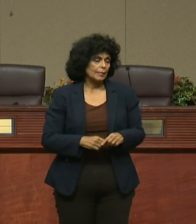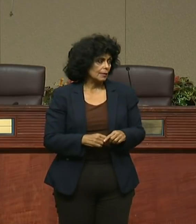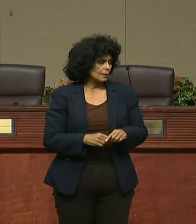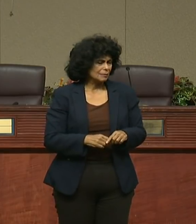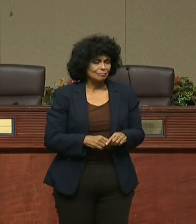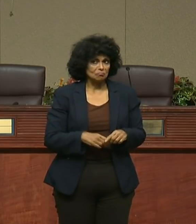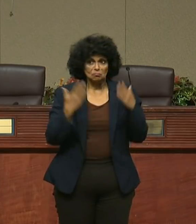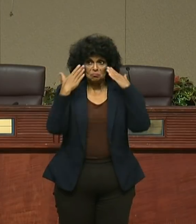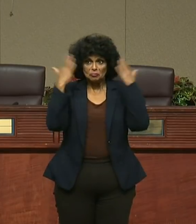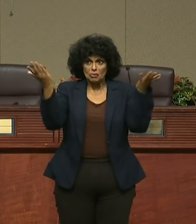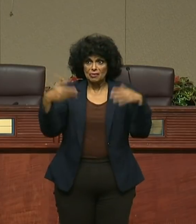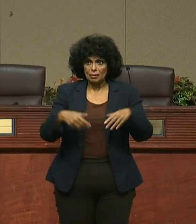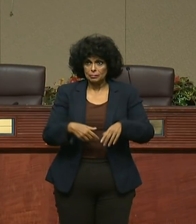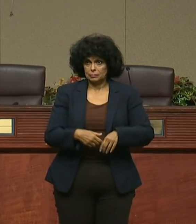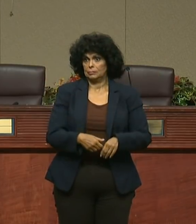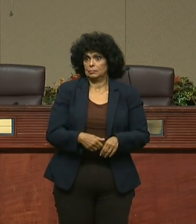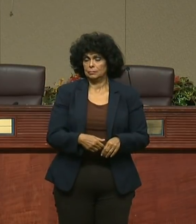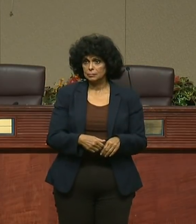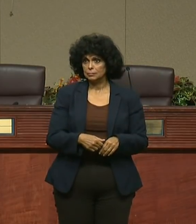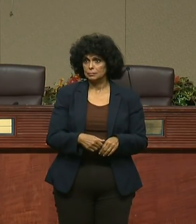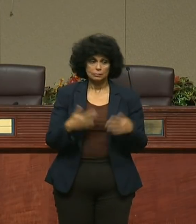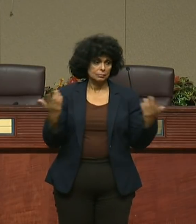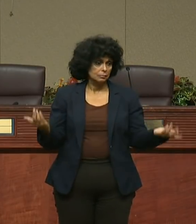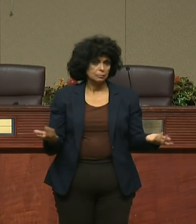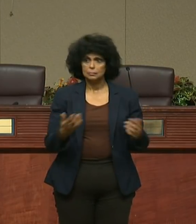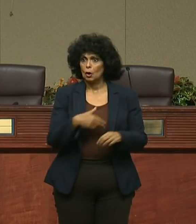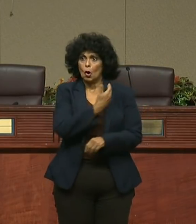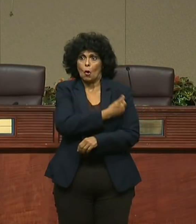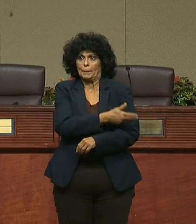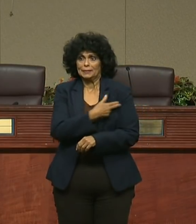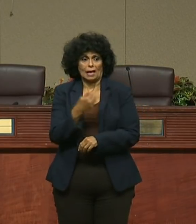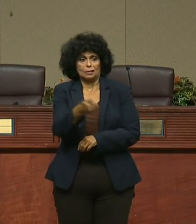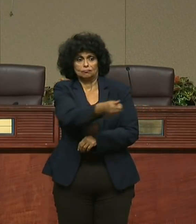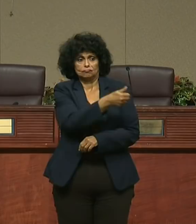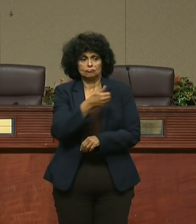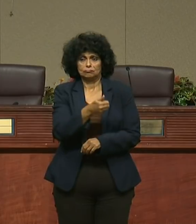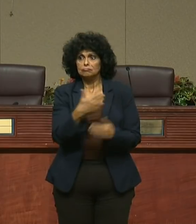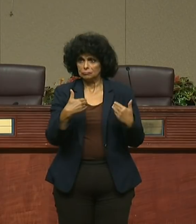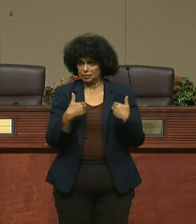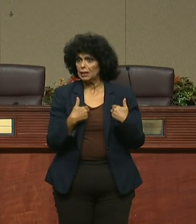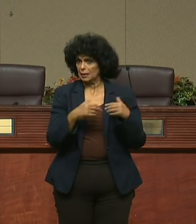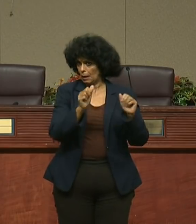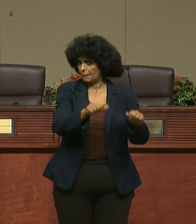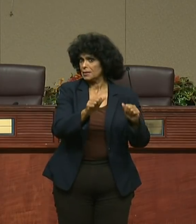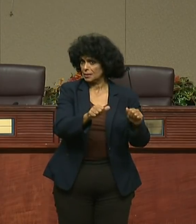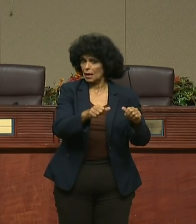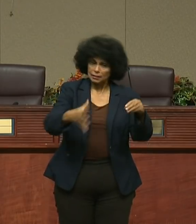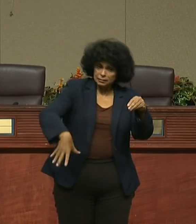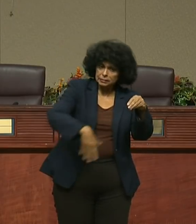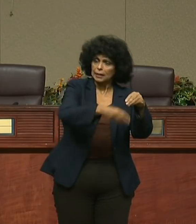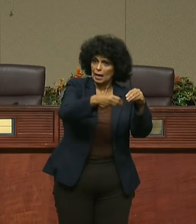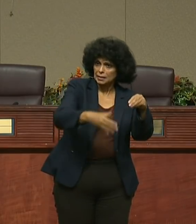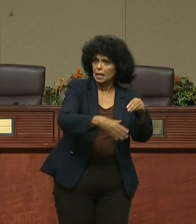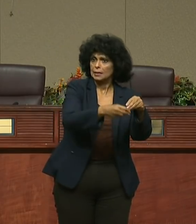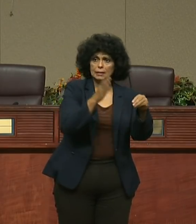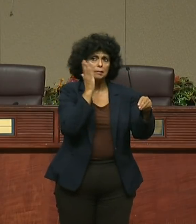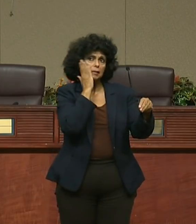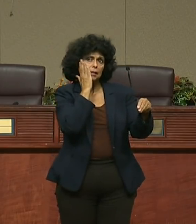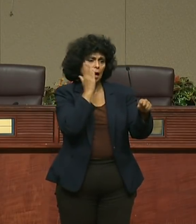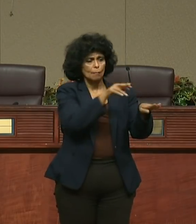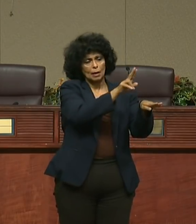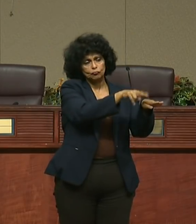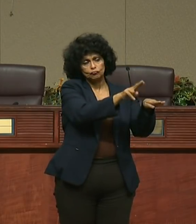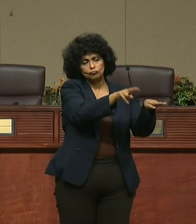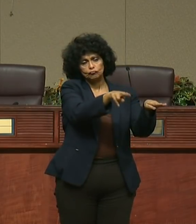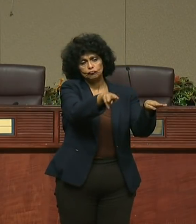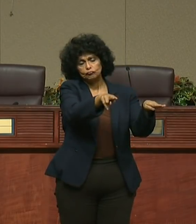no sé, mira, ellos, los hospitales tienen la capacidad de añadir camas, porque tienen